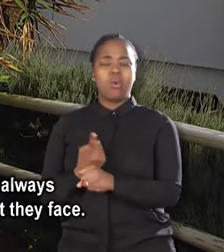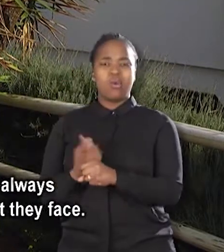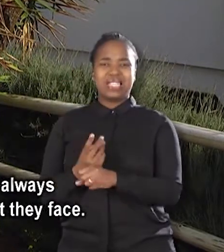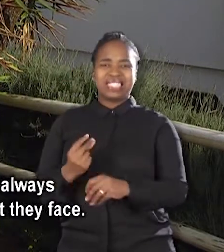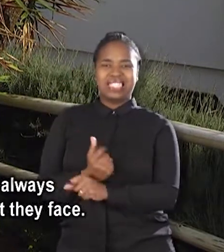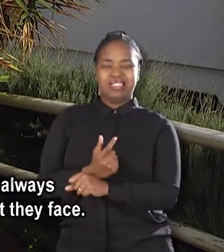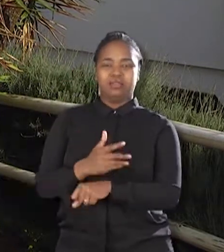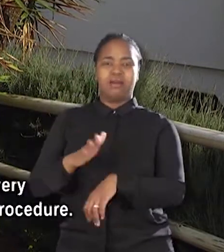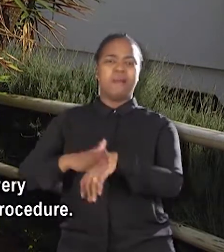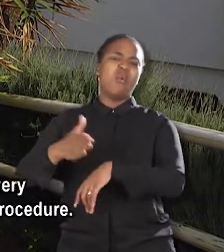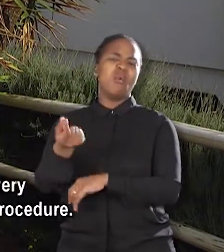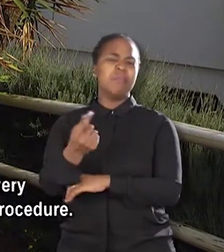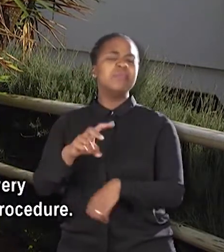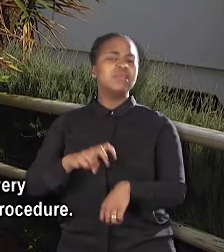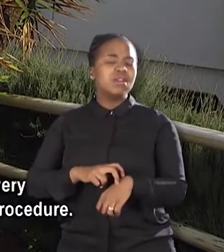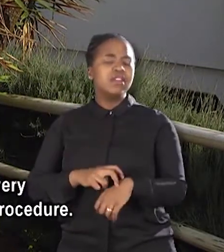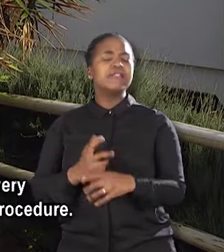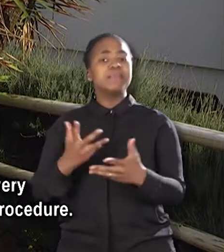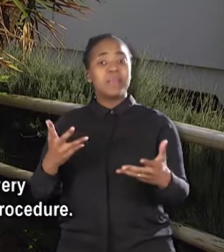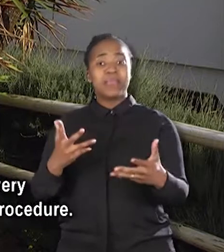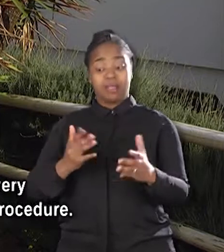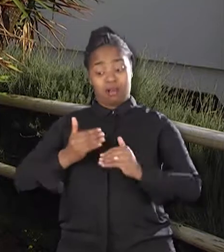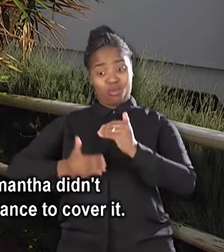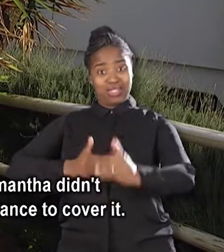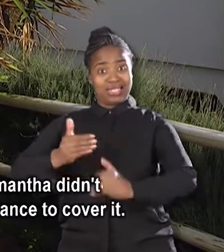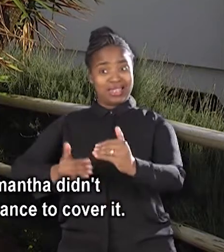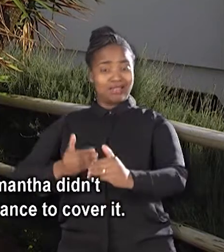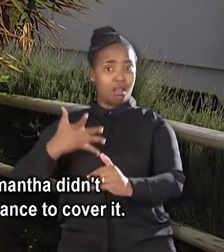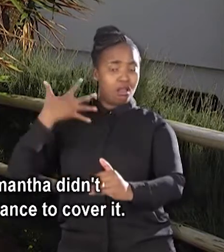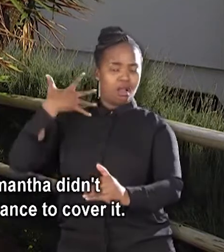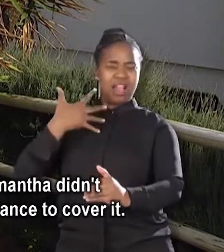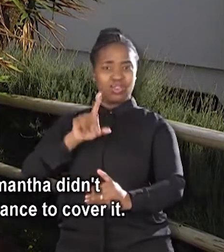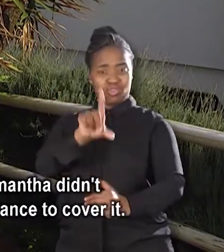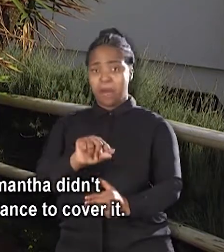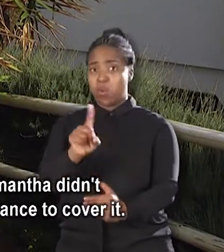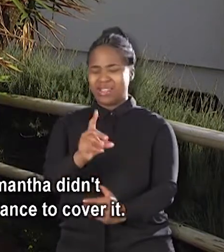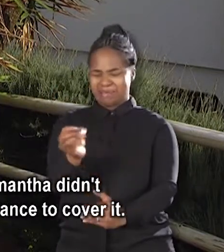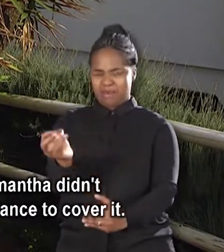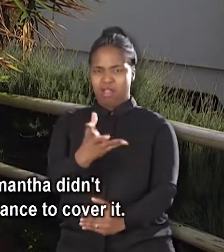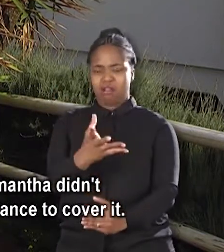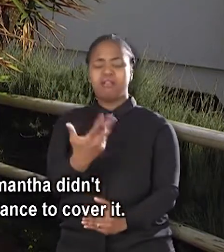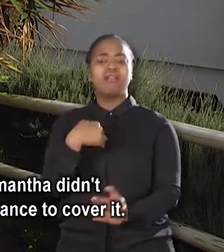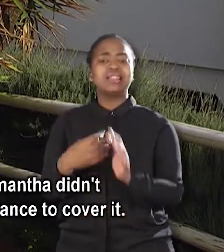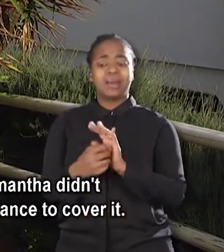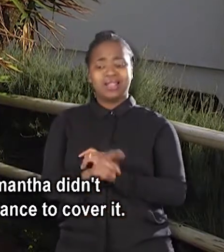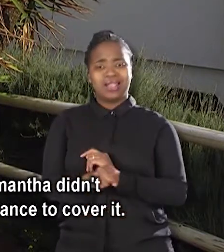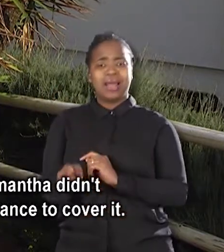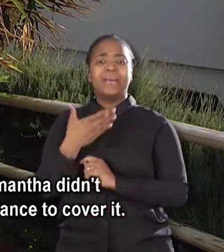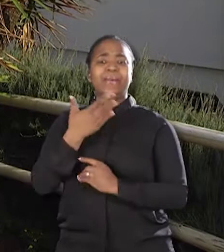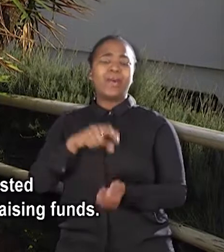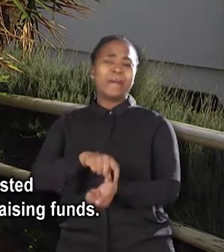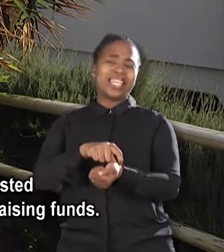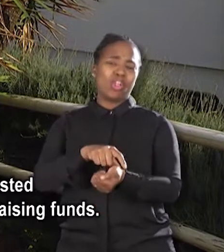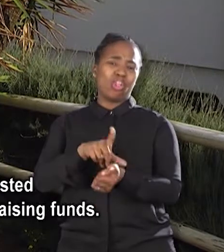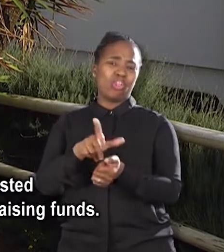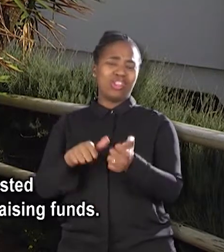face. And yeah, it's a very expensive procedure. And in Corban and Samantha's case, they didn't have any medical insurance to cover this